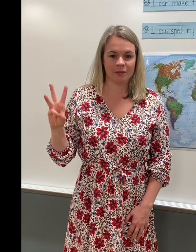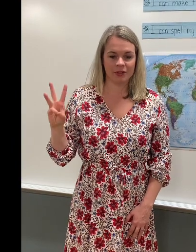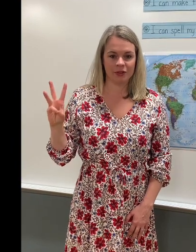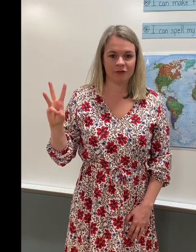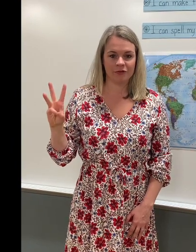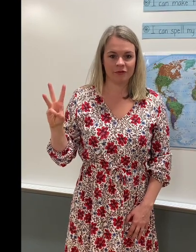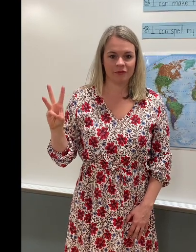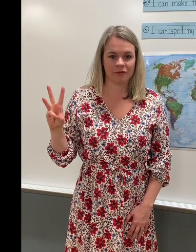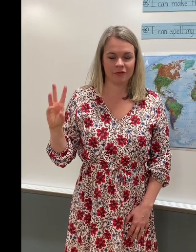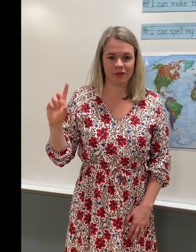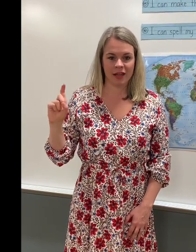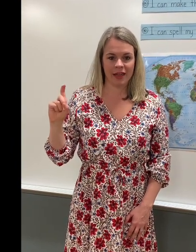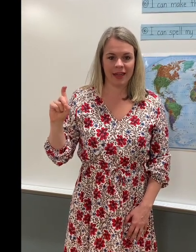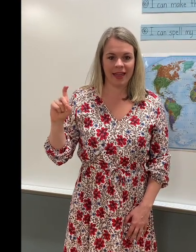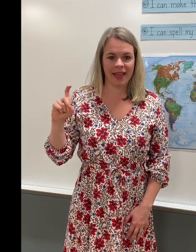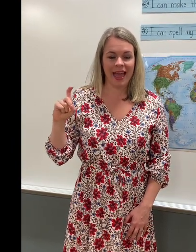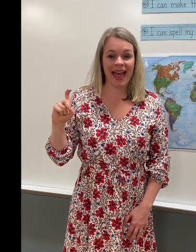W, X,